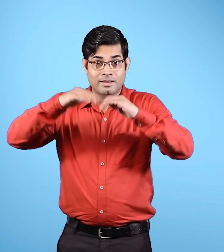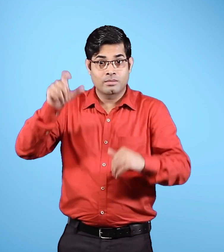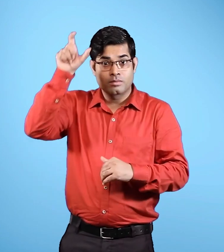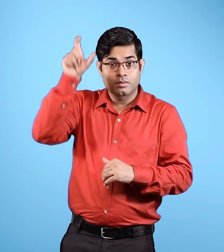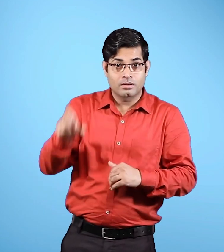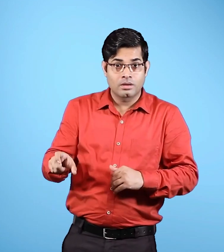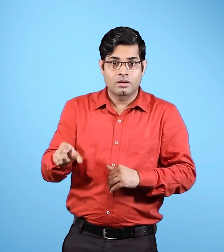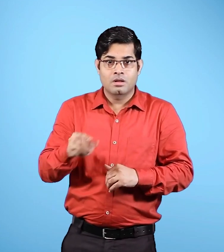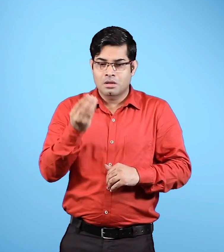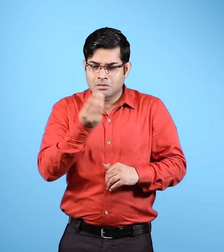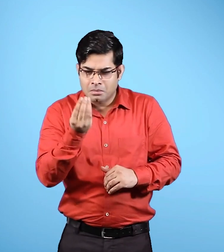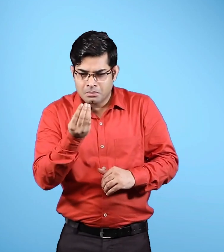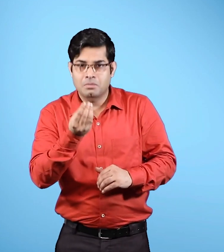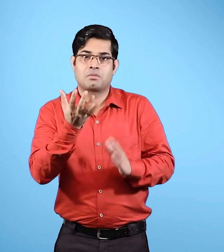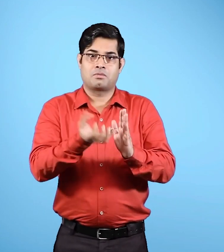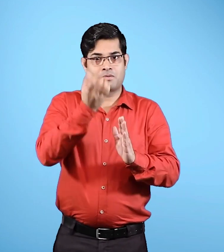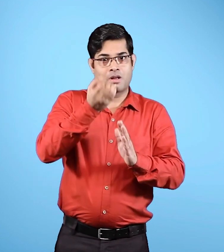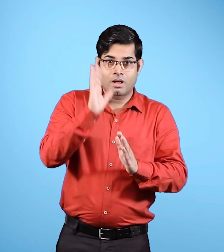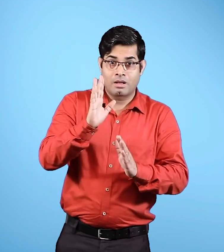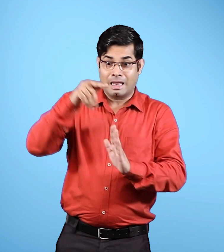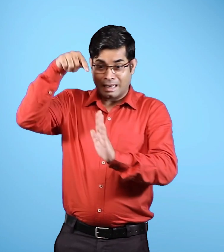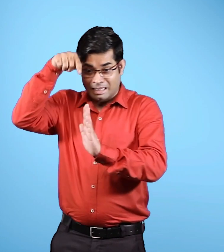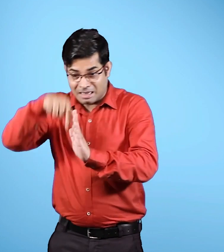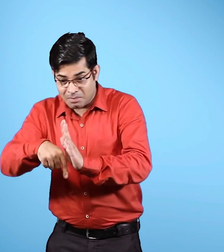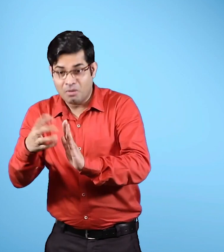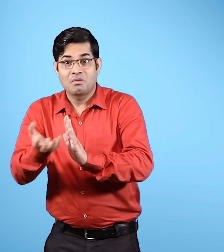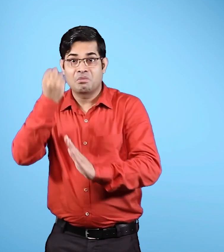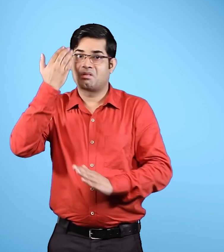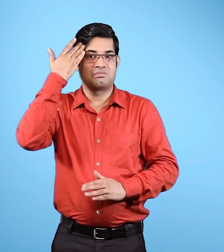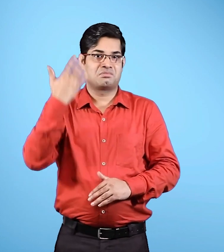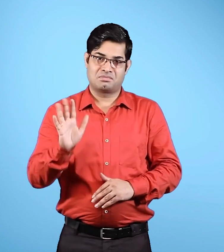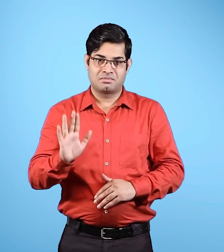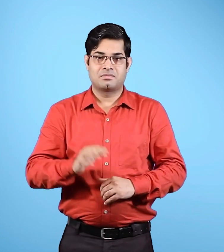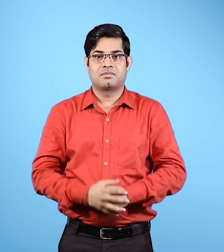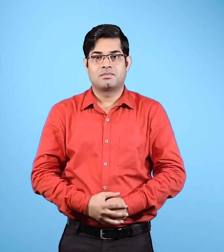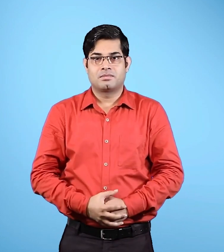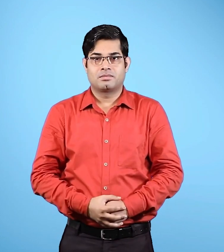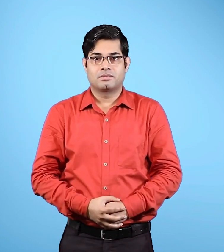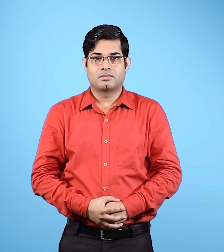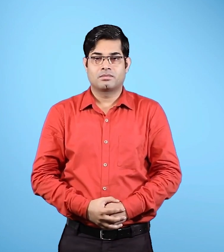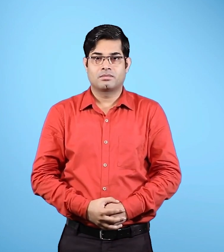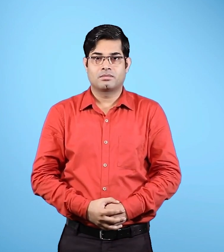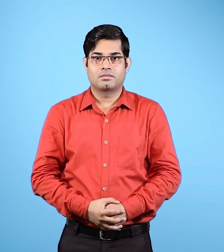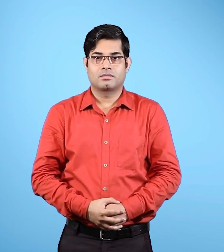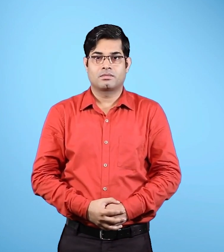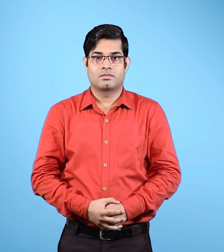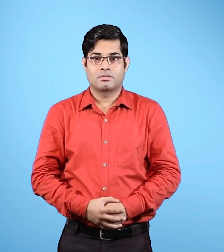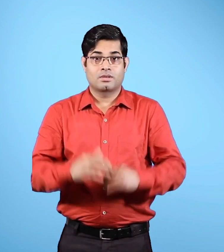While archaeology helps us to find out about their lives, there's much that remains unknown.